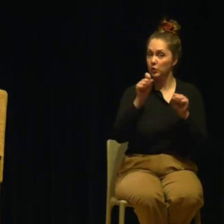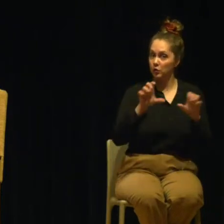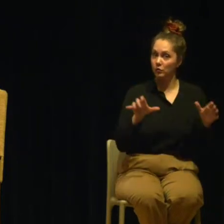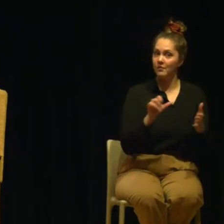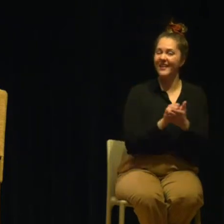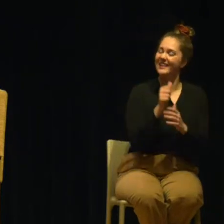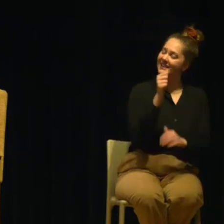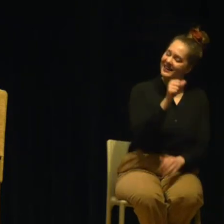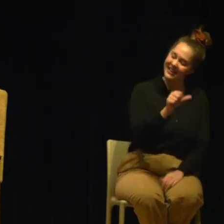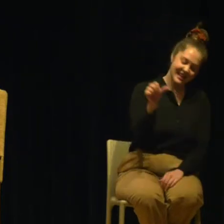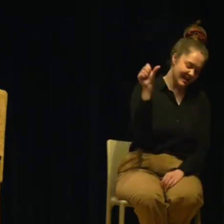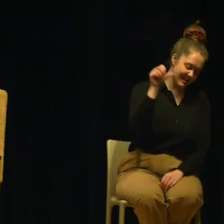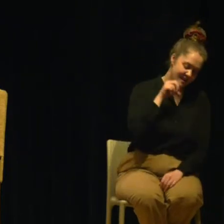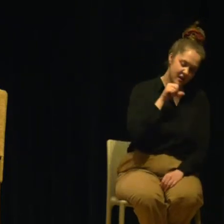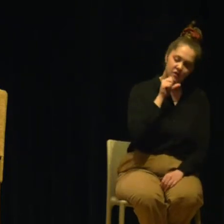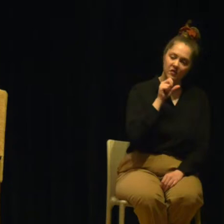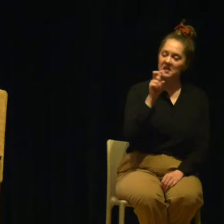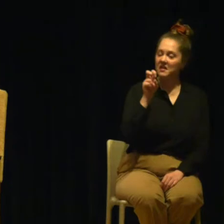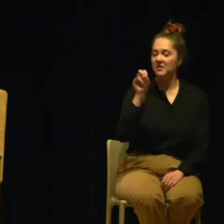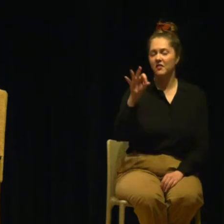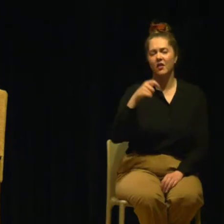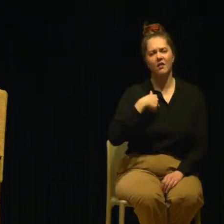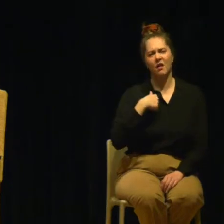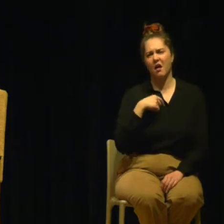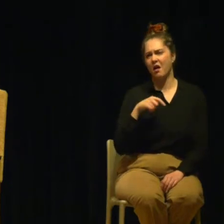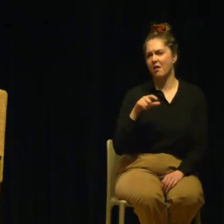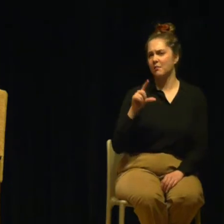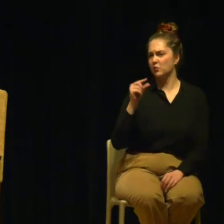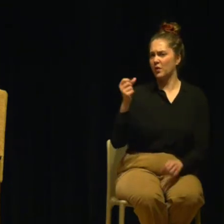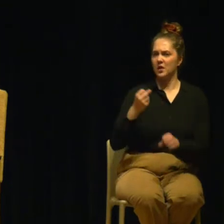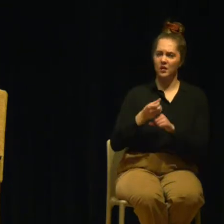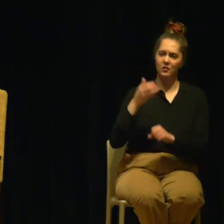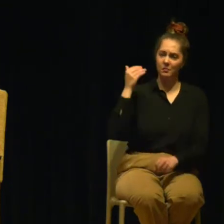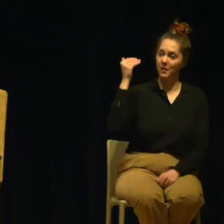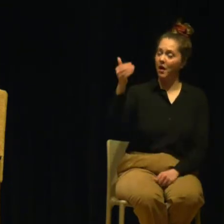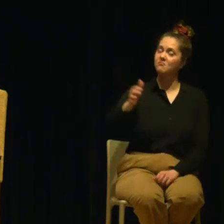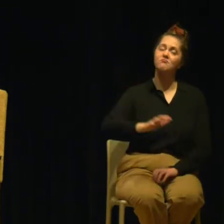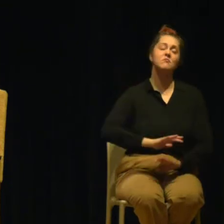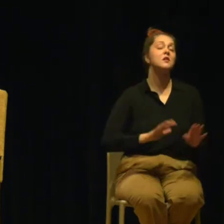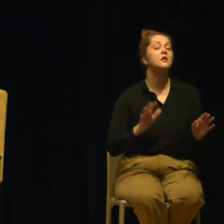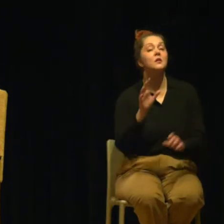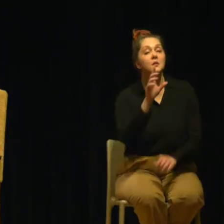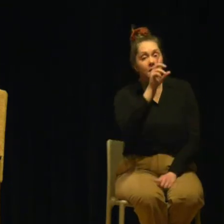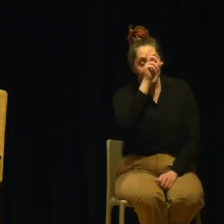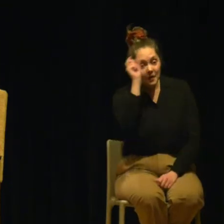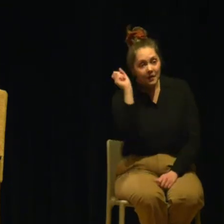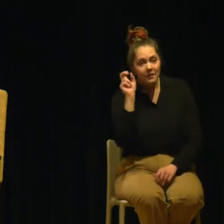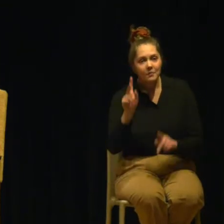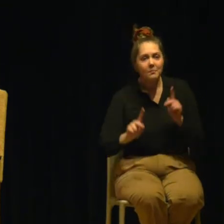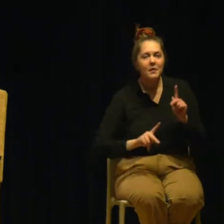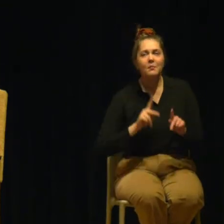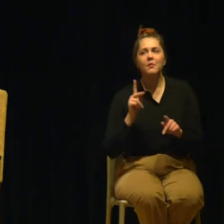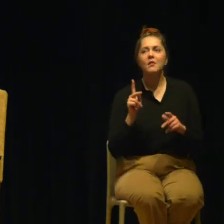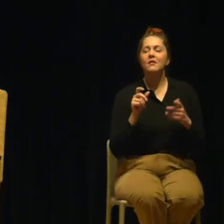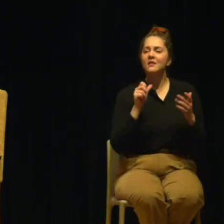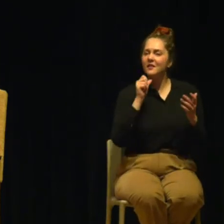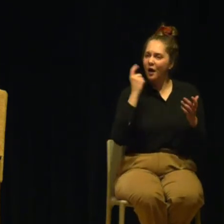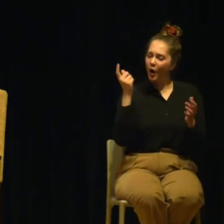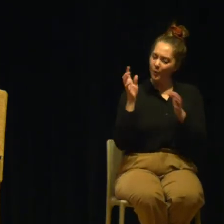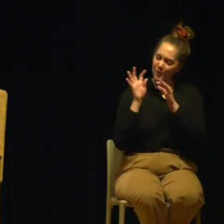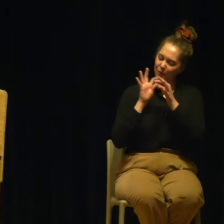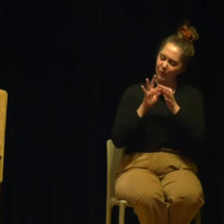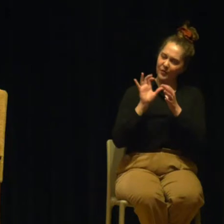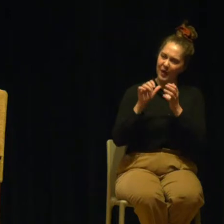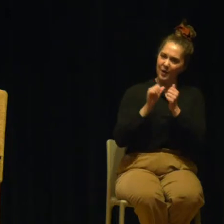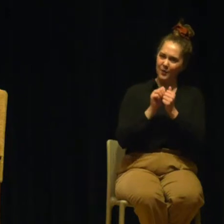any age, even if you've, you know, say I'm 20 years beyond, because people don't necessarily associate that